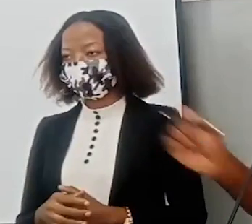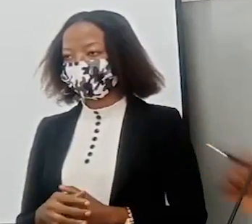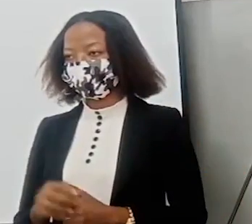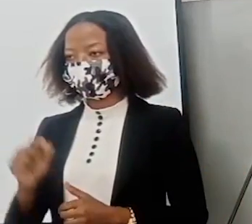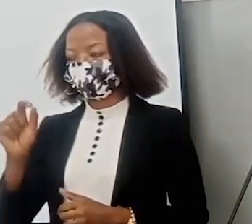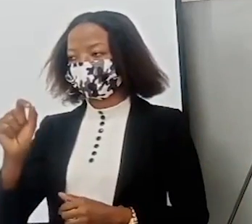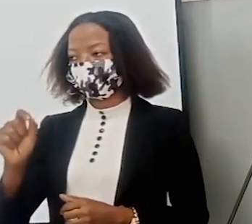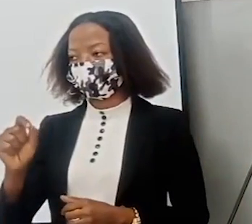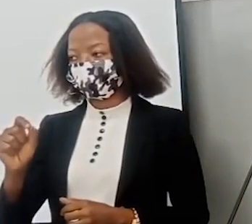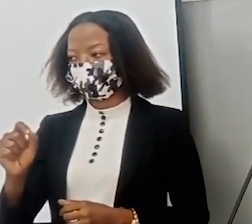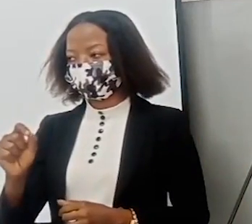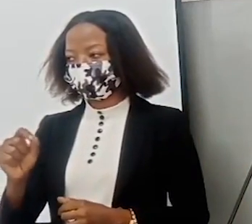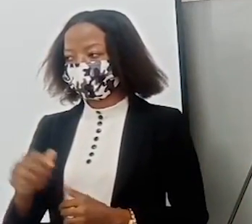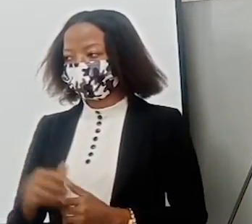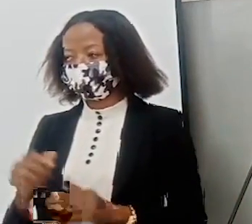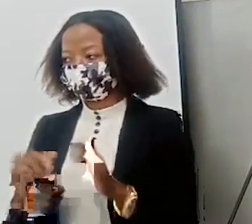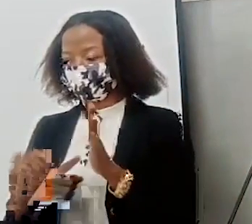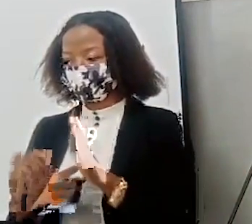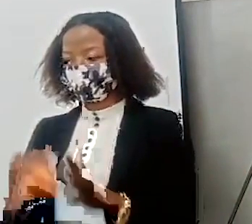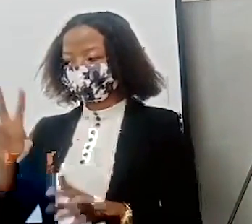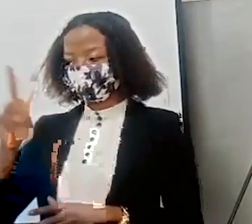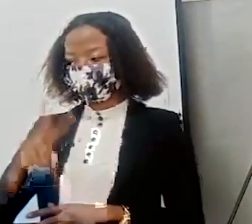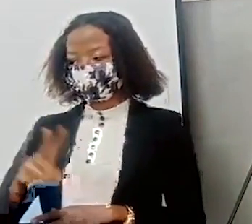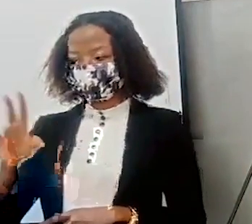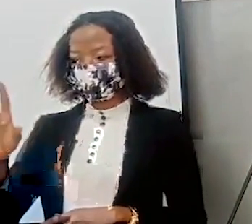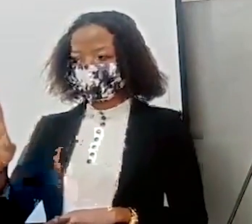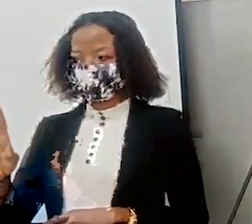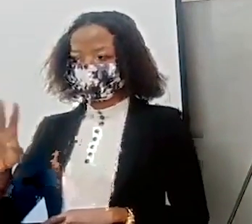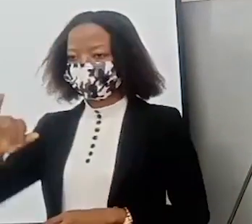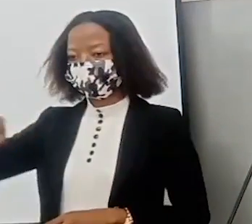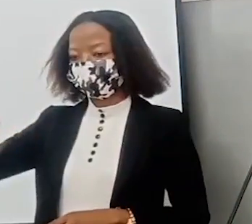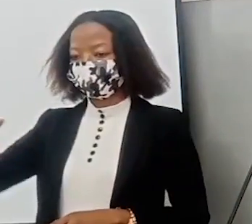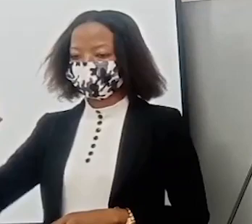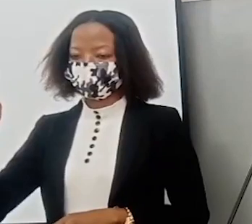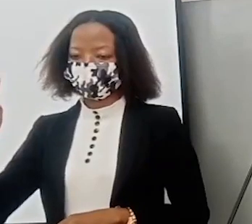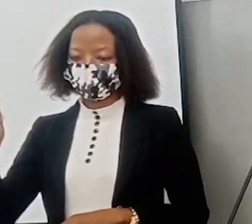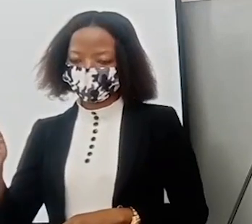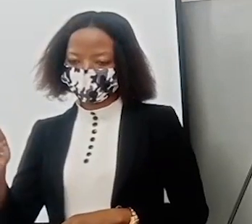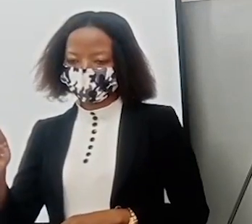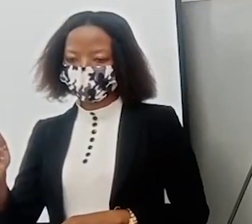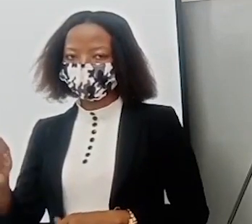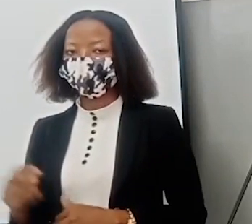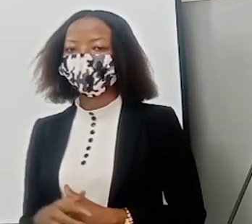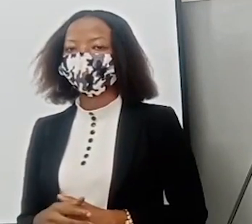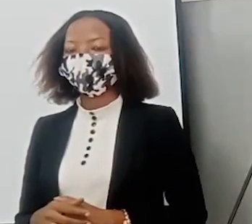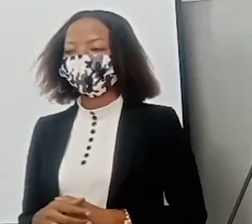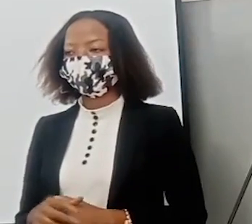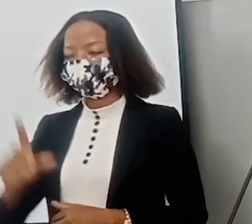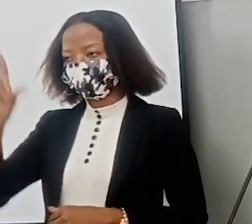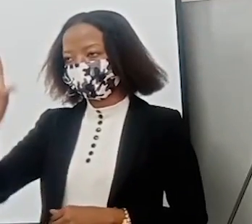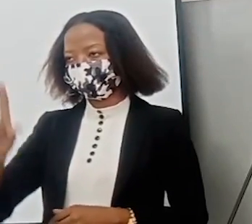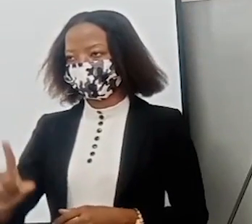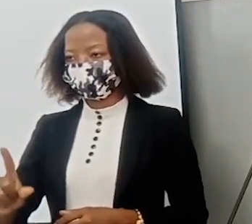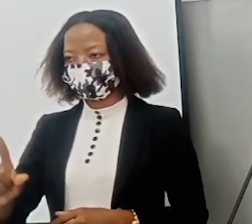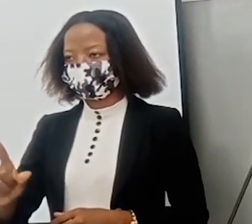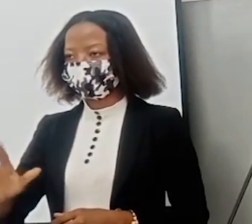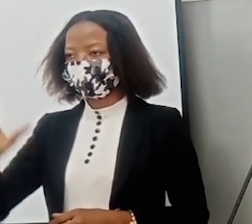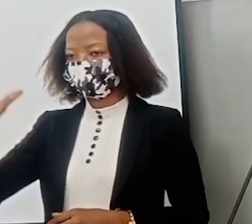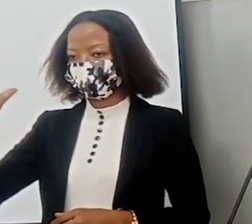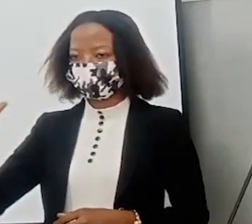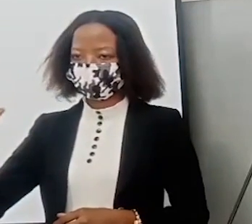13.7% positivity, which was actually 27th of June, our positivity has gone below